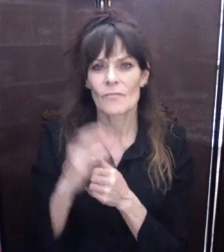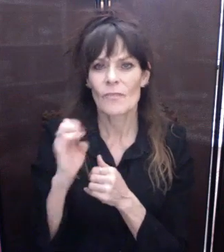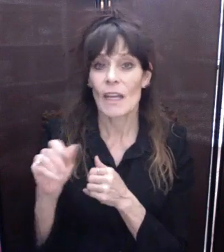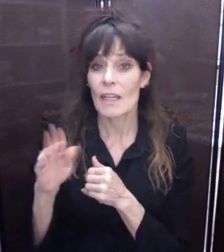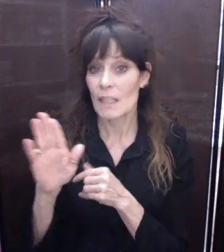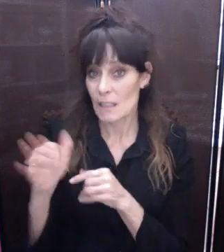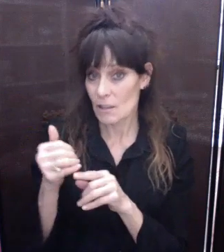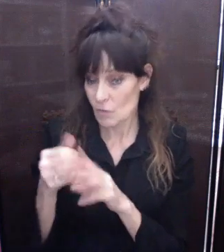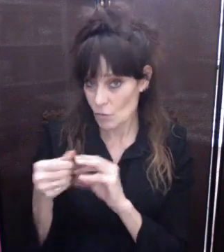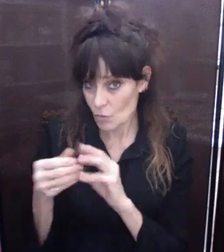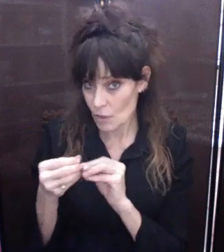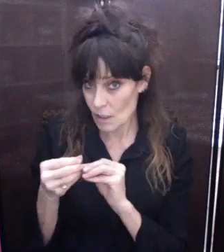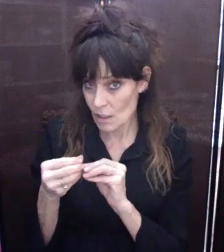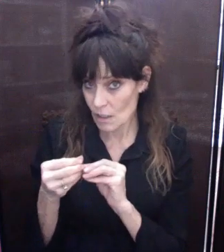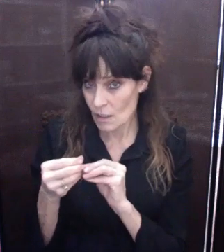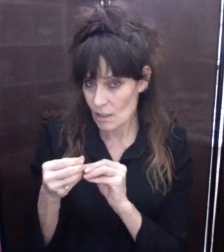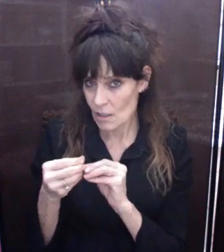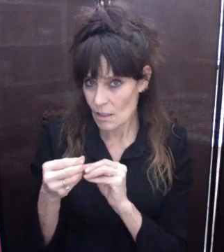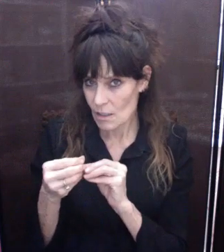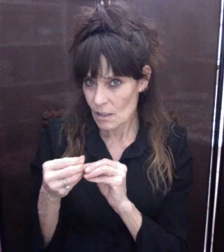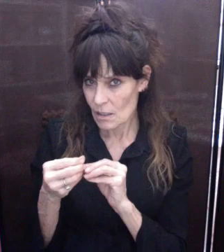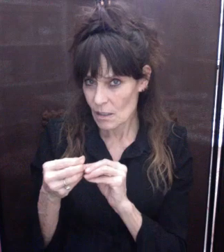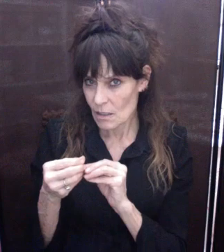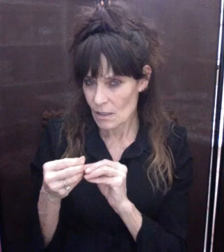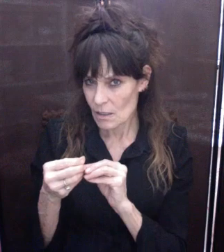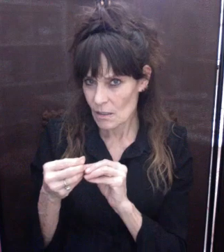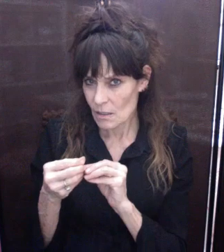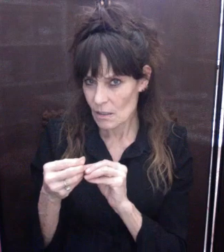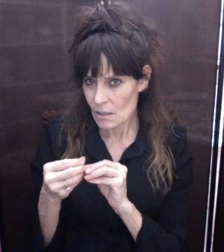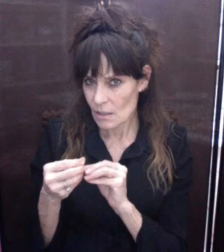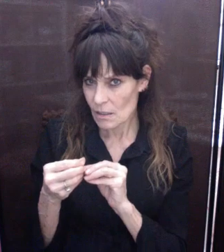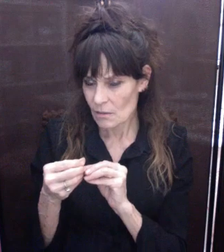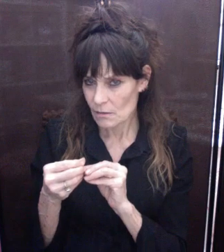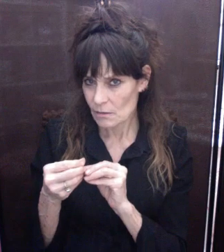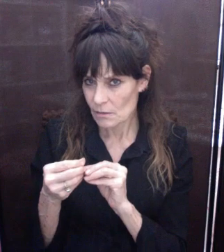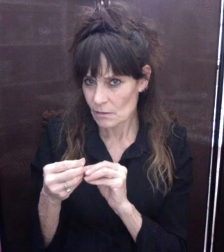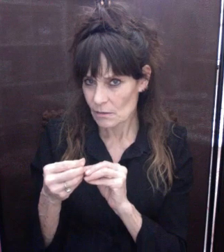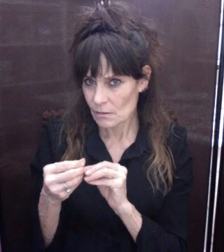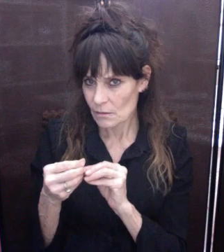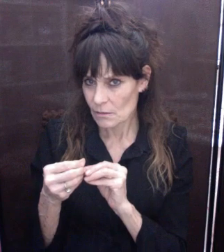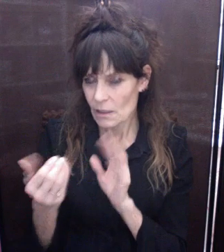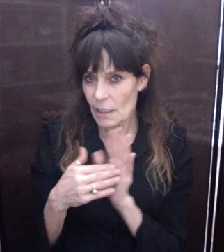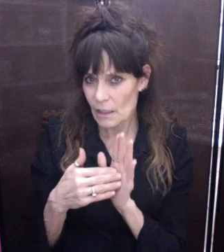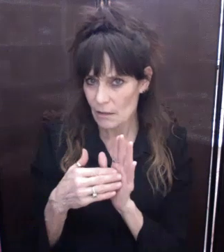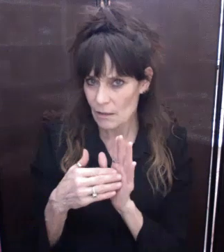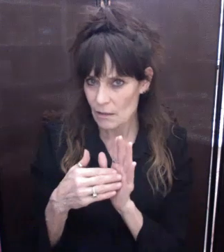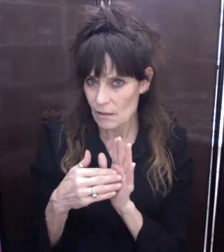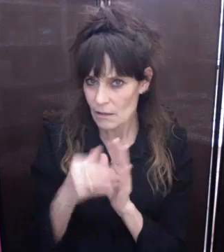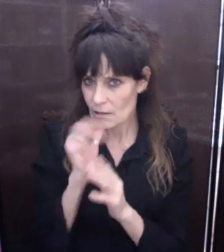the reason I sort of beat it up a little bit here and is again, not our plan, not our